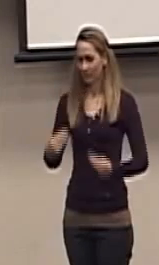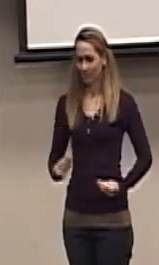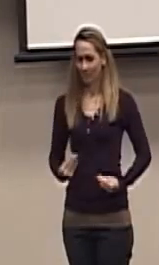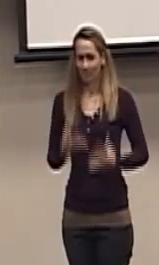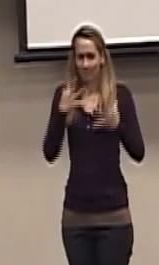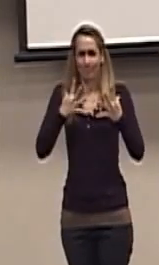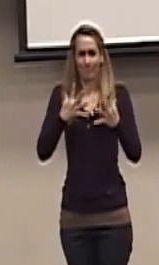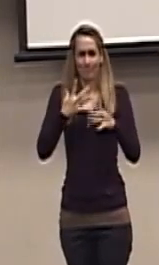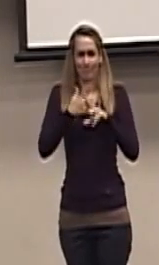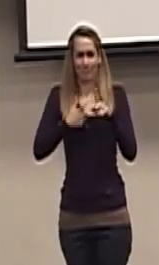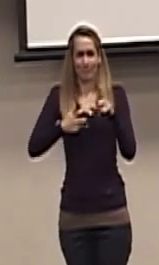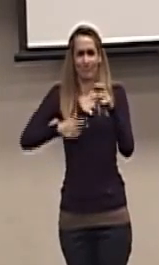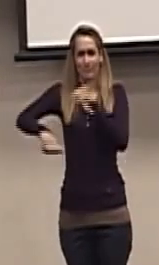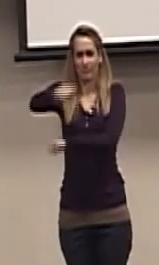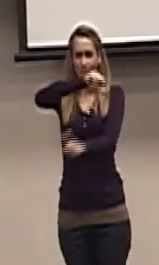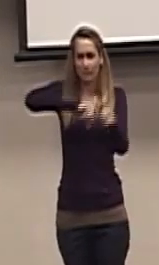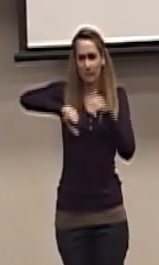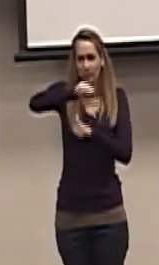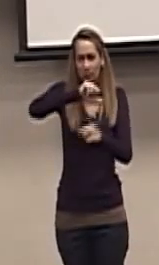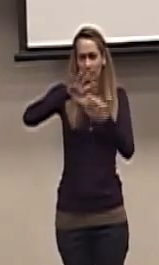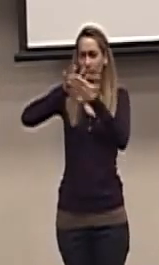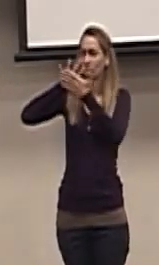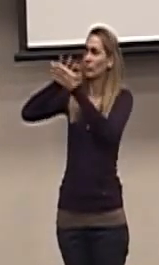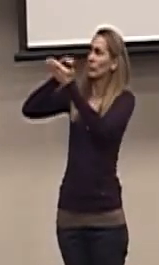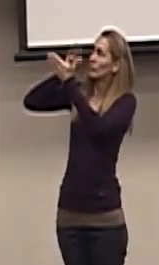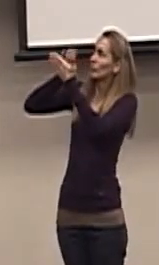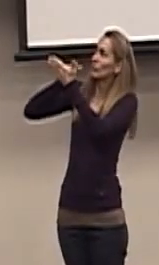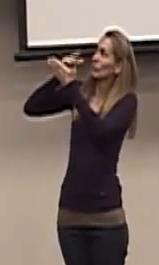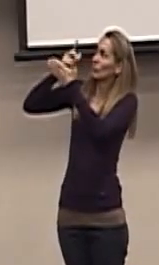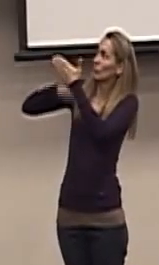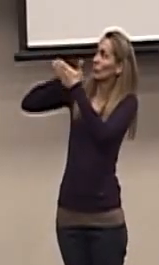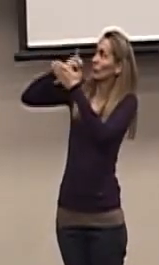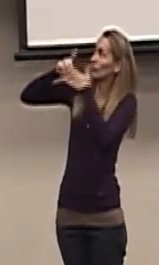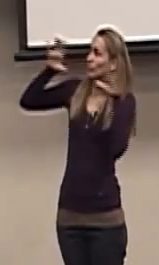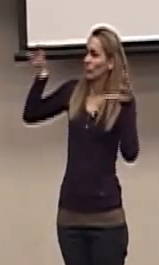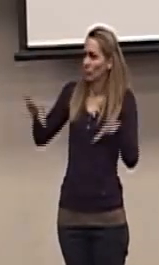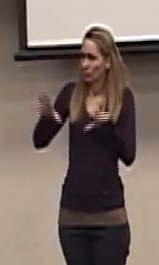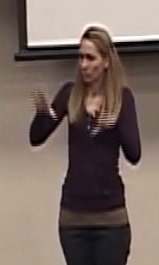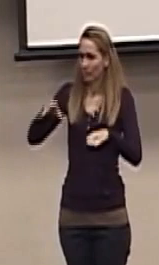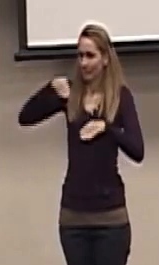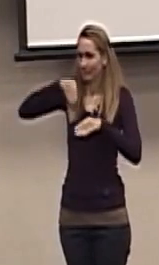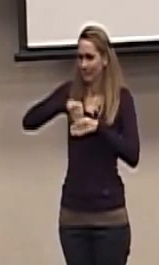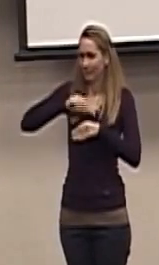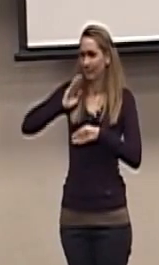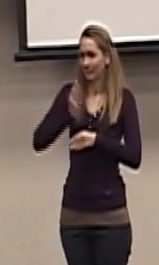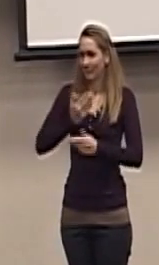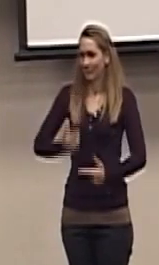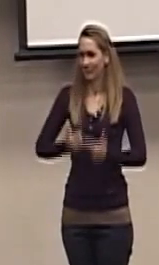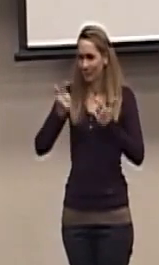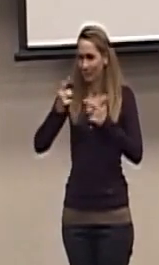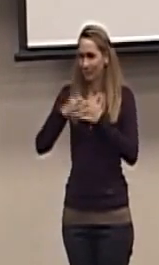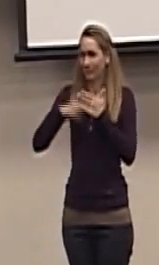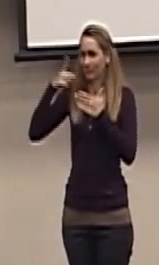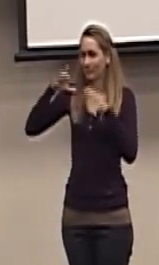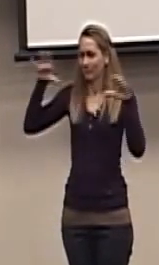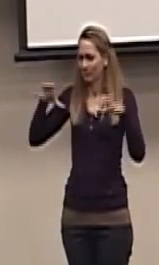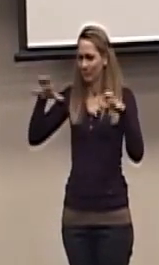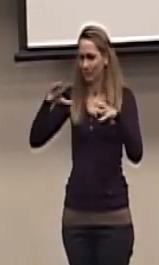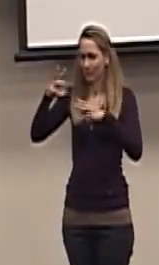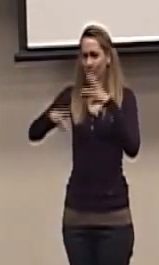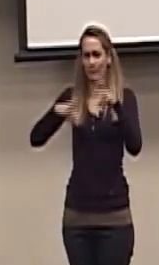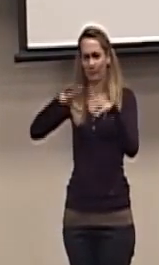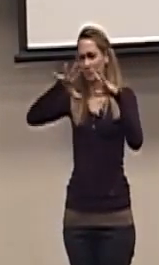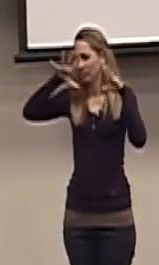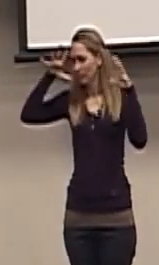another, to learn what God is doing in each of our lives and what He is doing around the world. As you